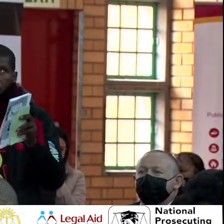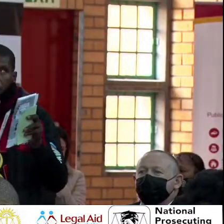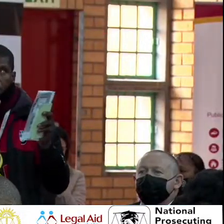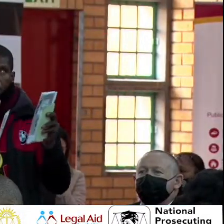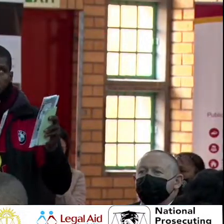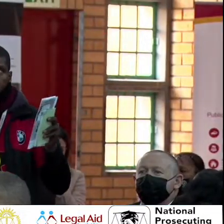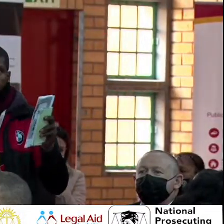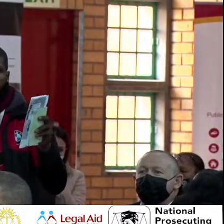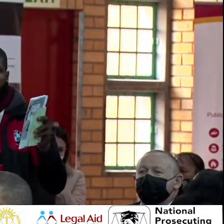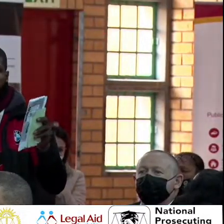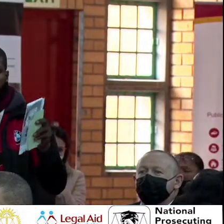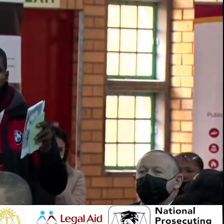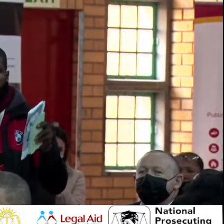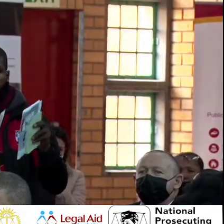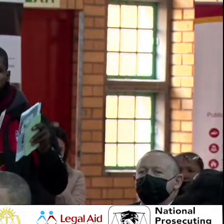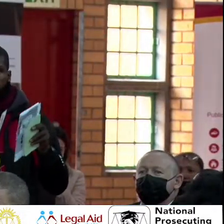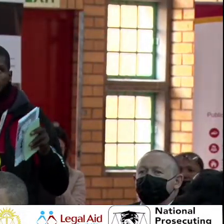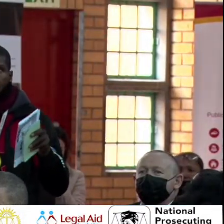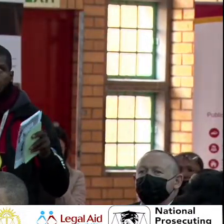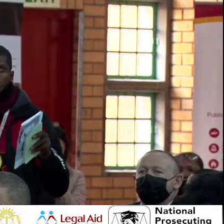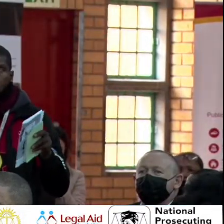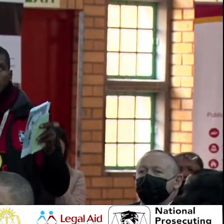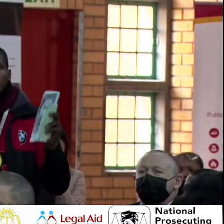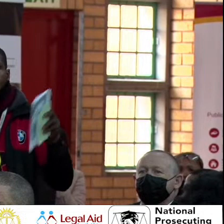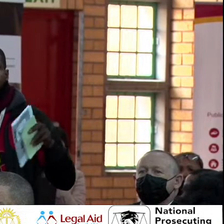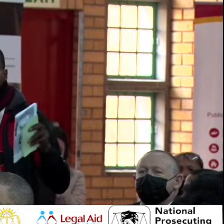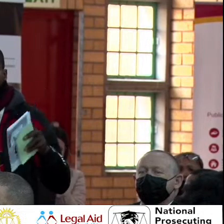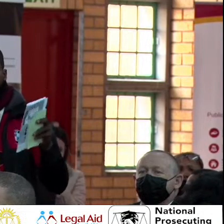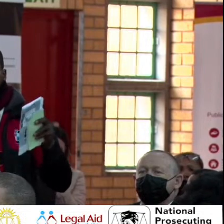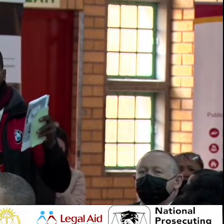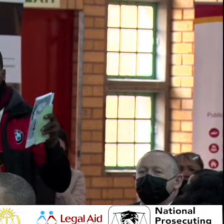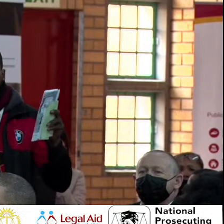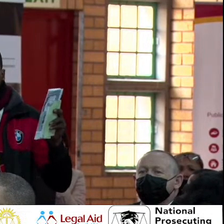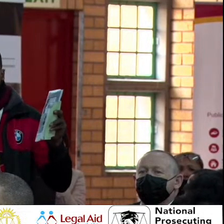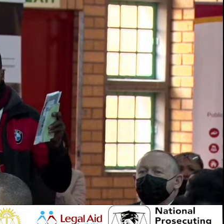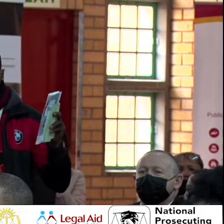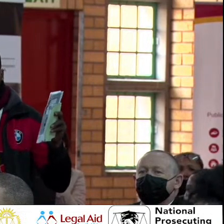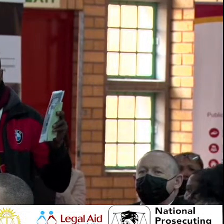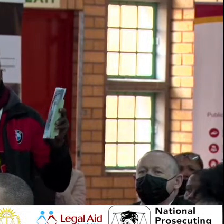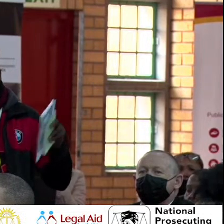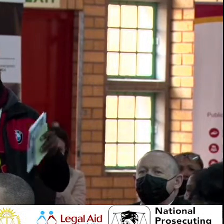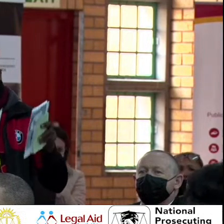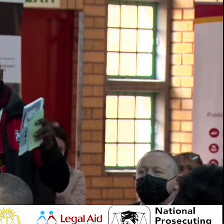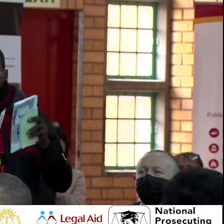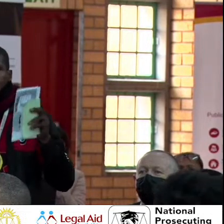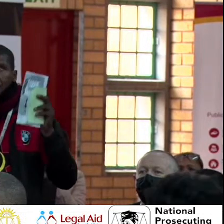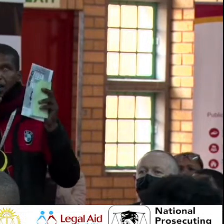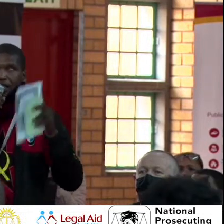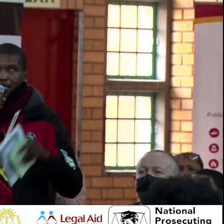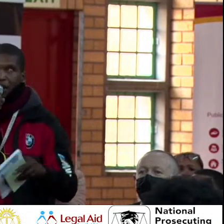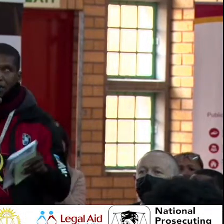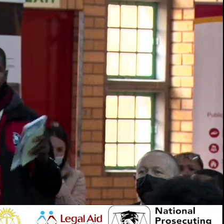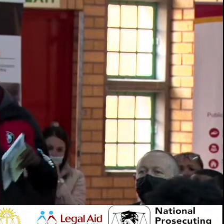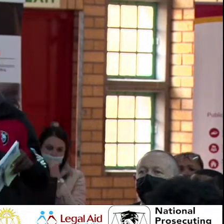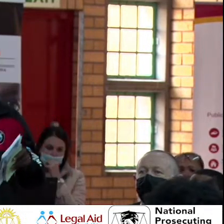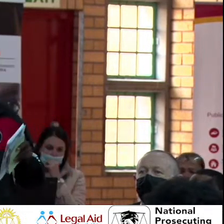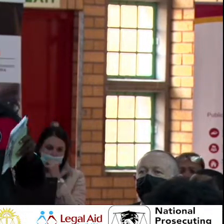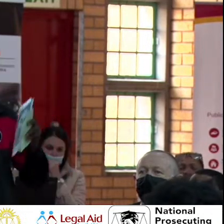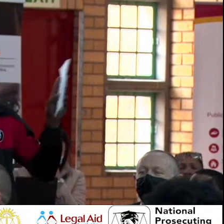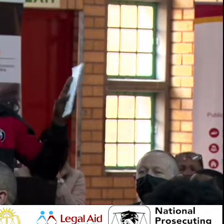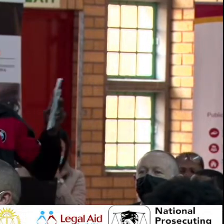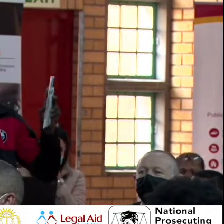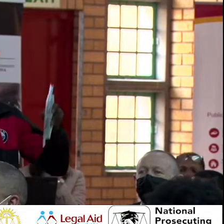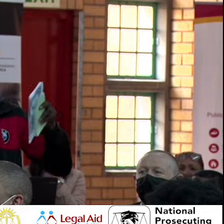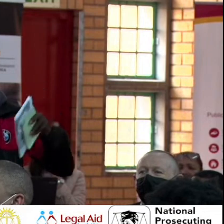Alternatively, if the resources cannot allow, at least a satellite SAPS center